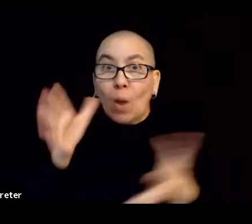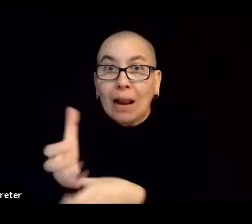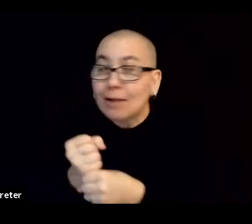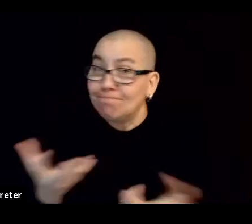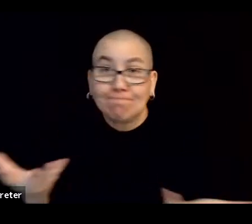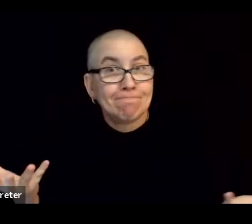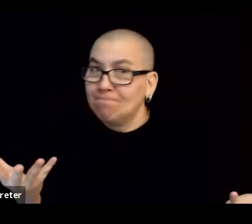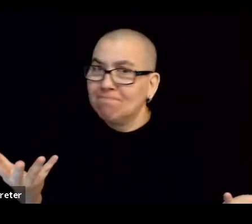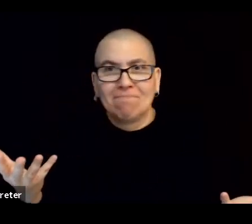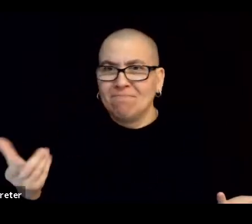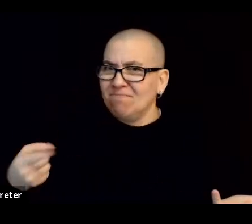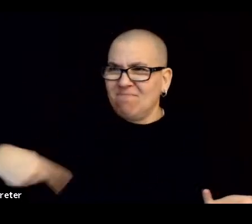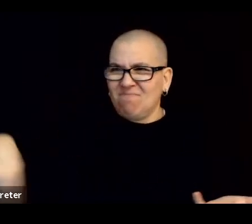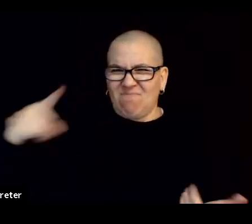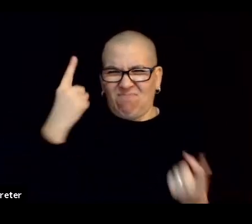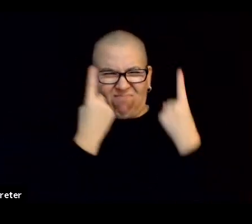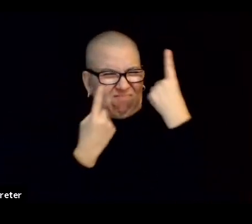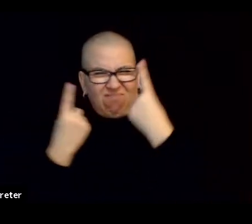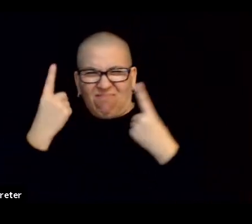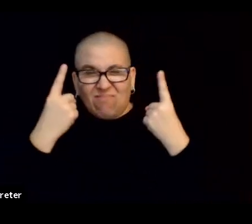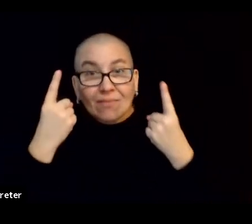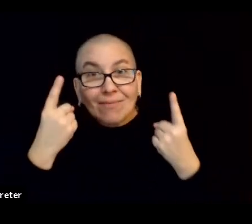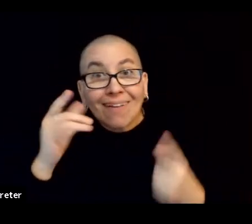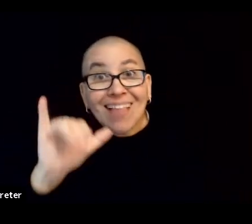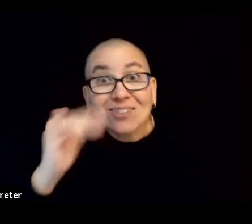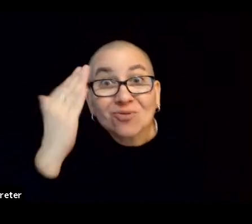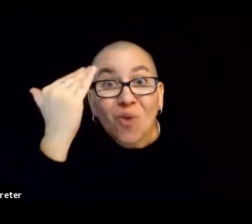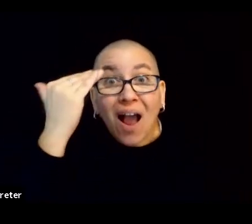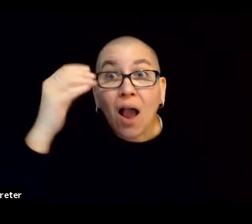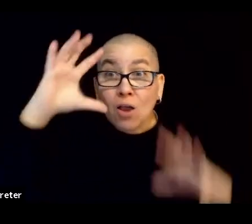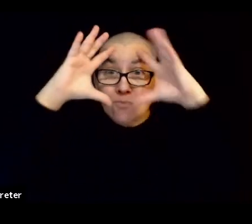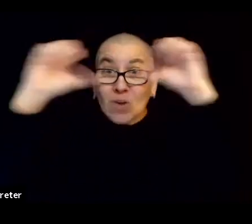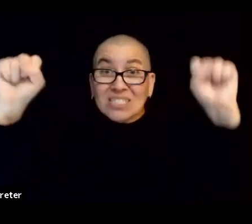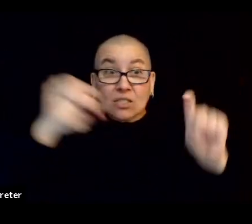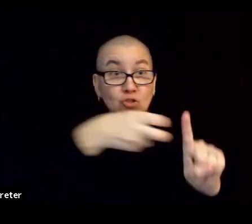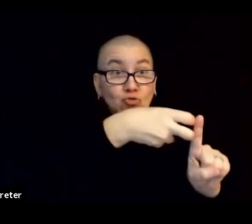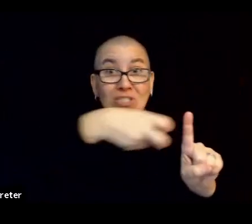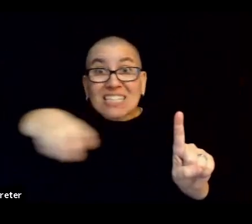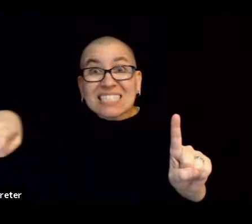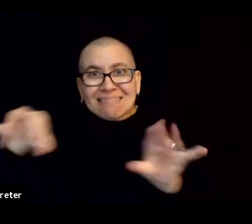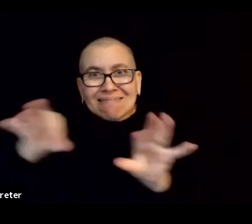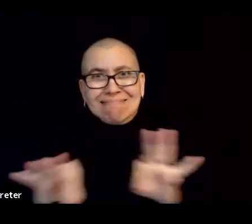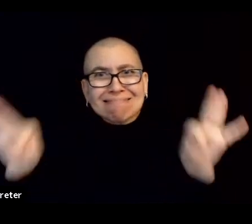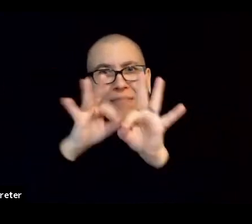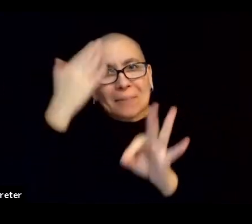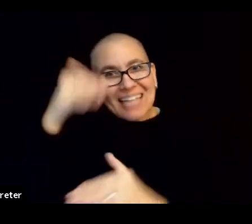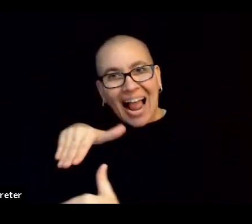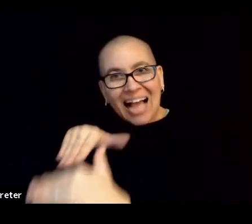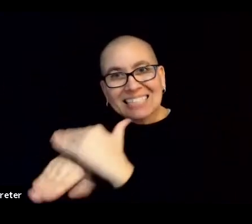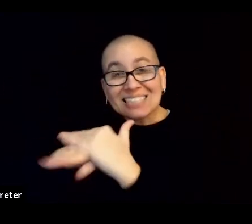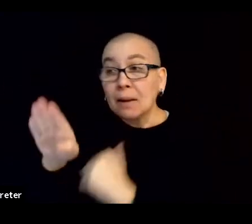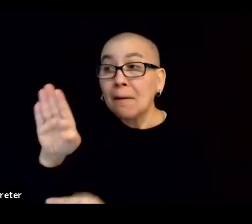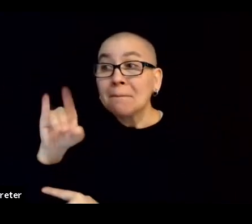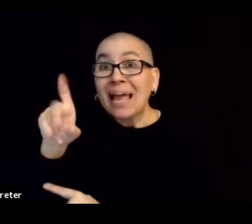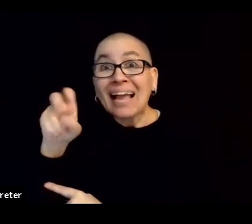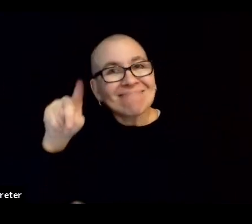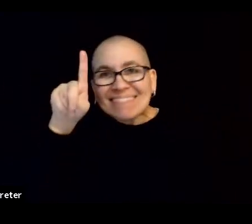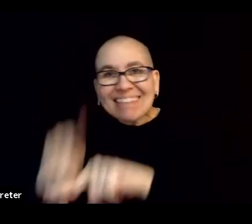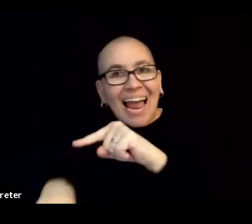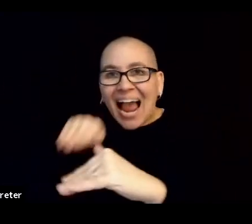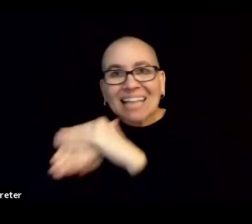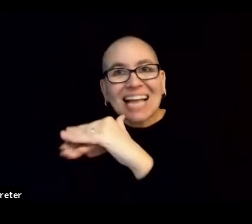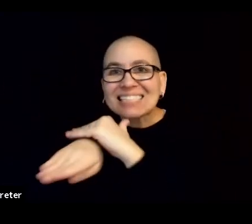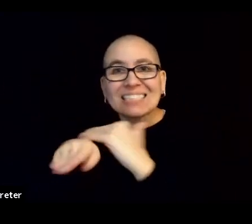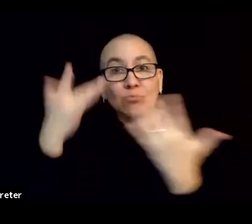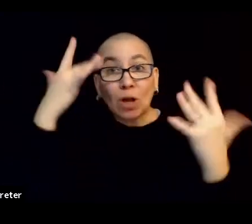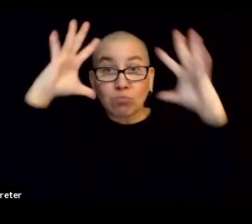why access to data during transmissions matter, many of them are running blind and they don't know. They don't have a sight picture into what we have or what